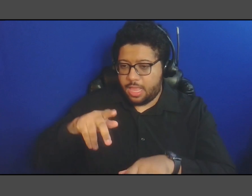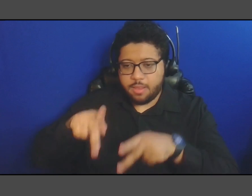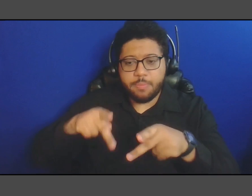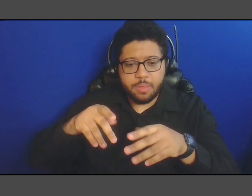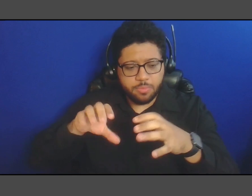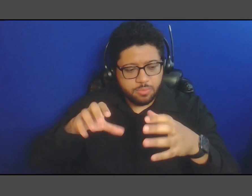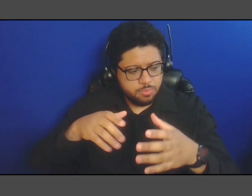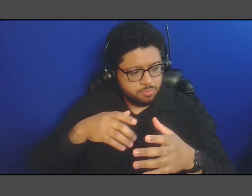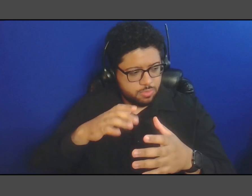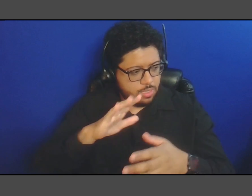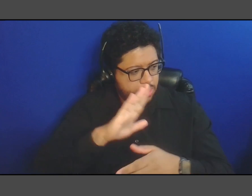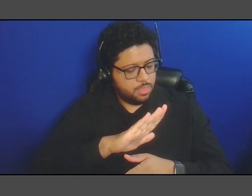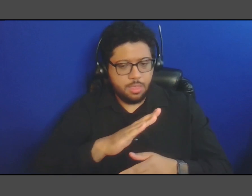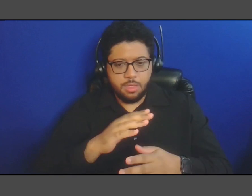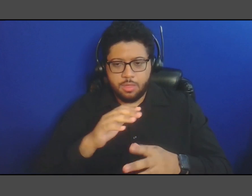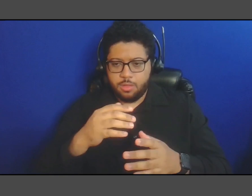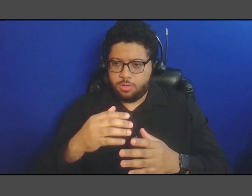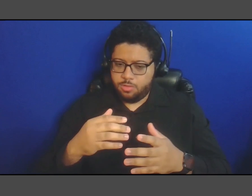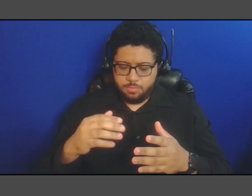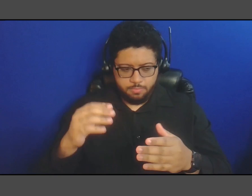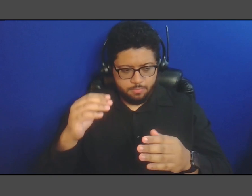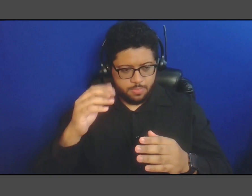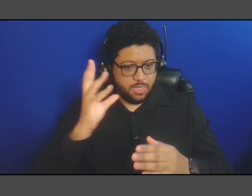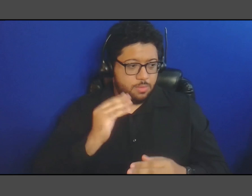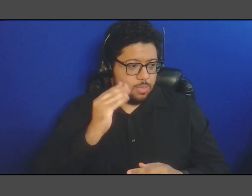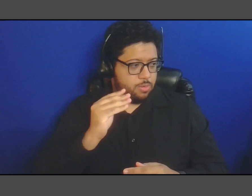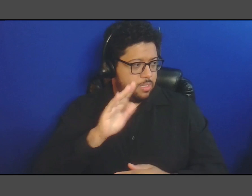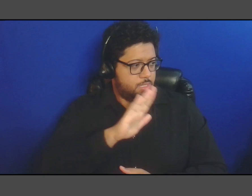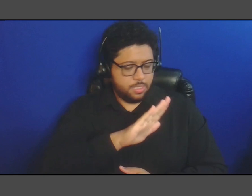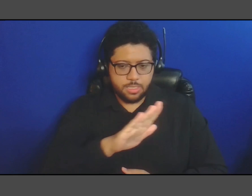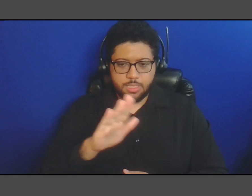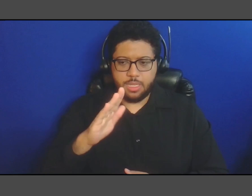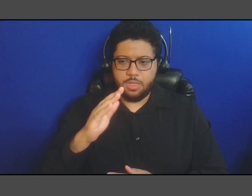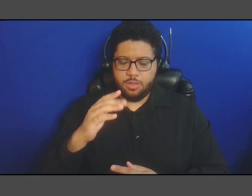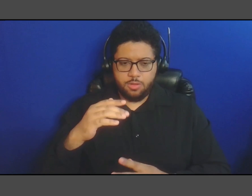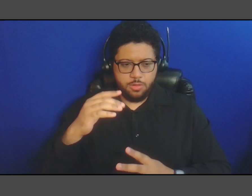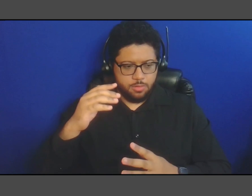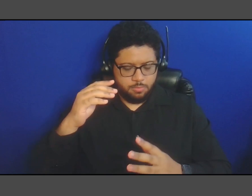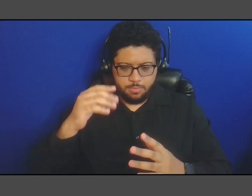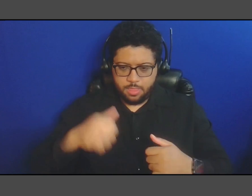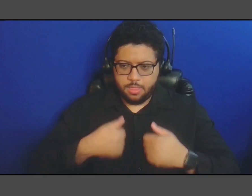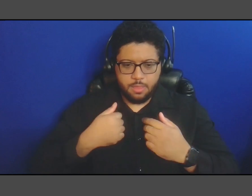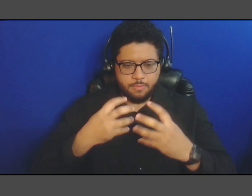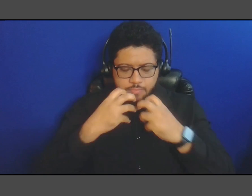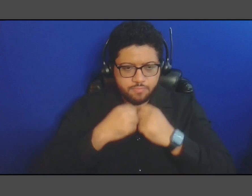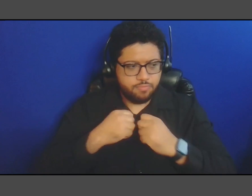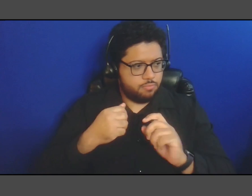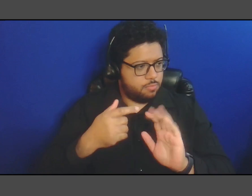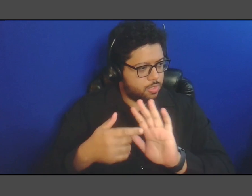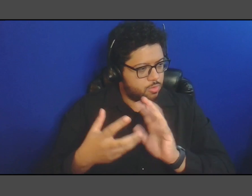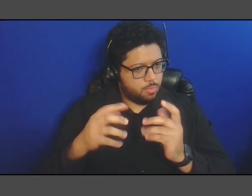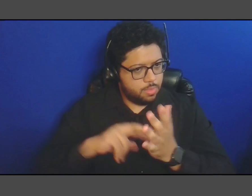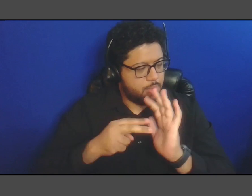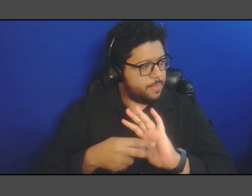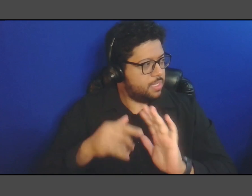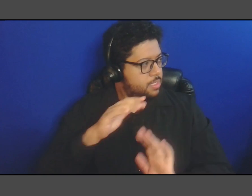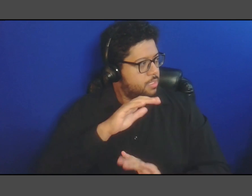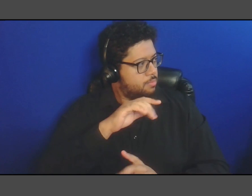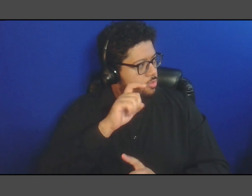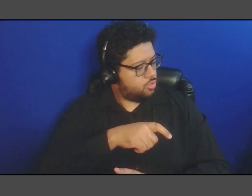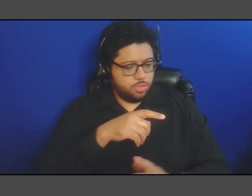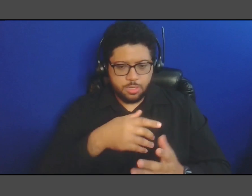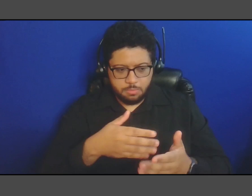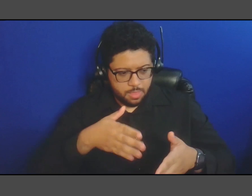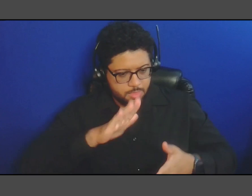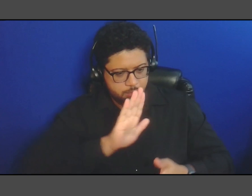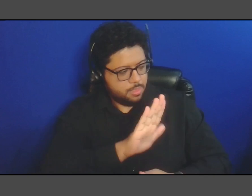how this affected them. And that's where the Road to Healing idea came about, that we should travel around